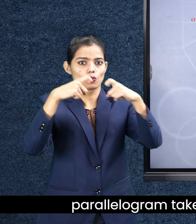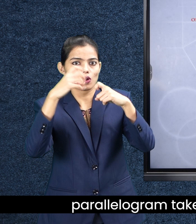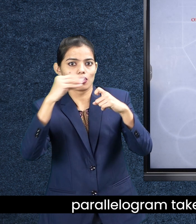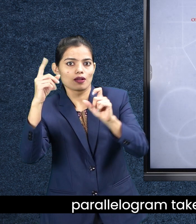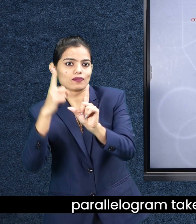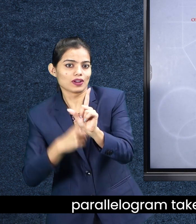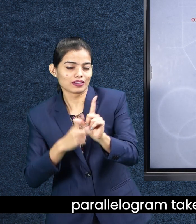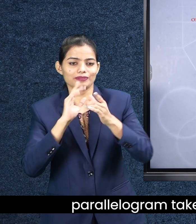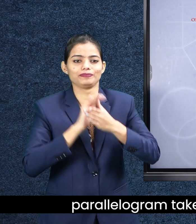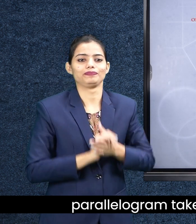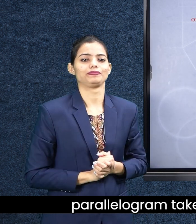y.